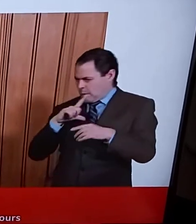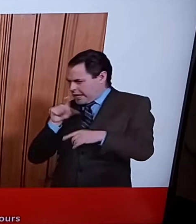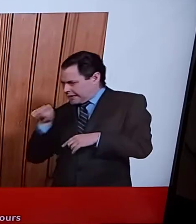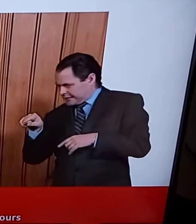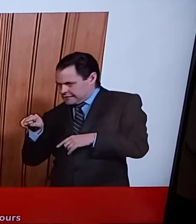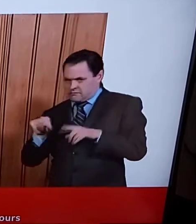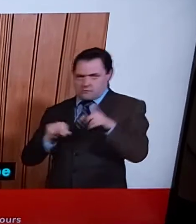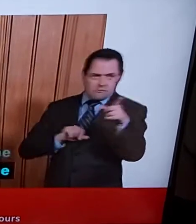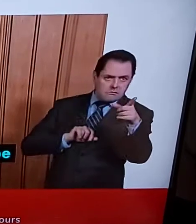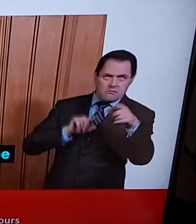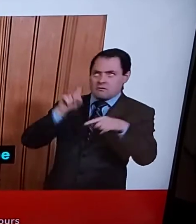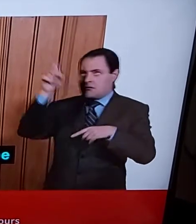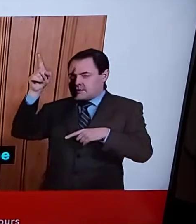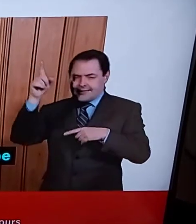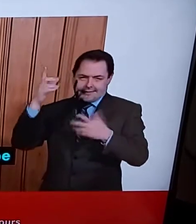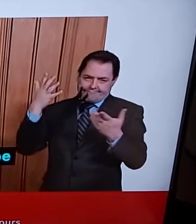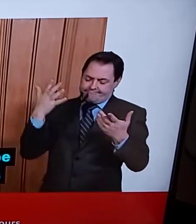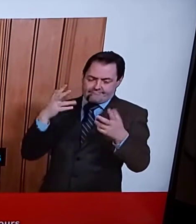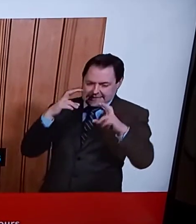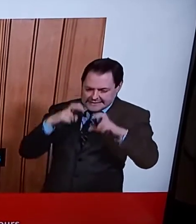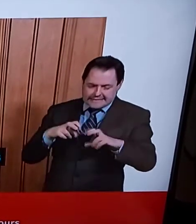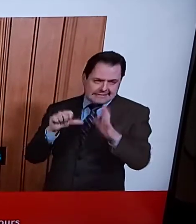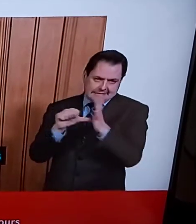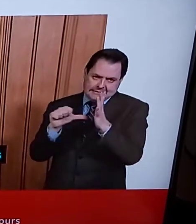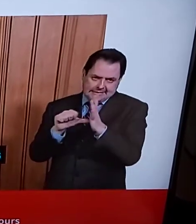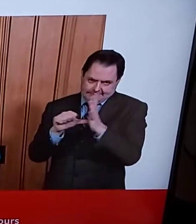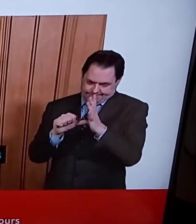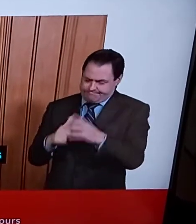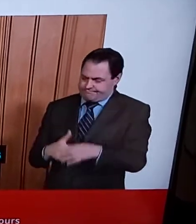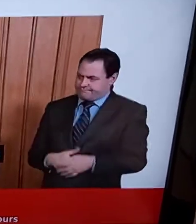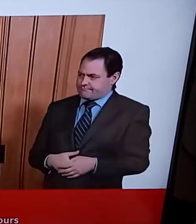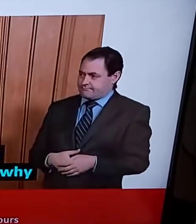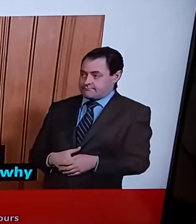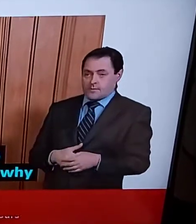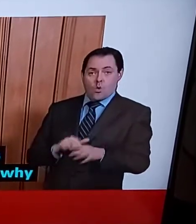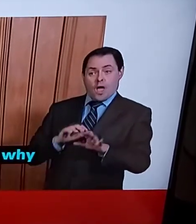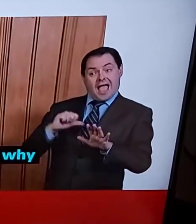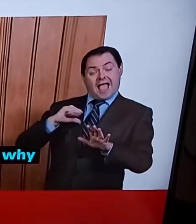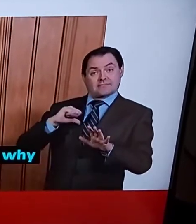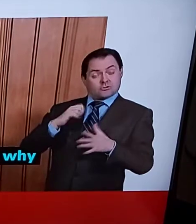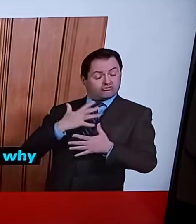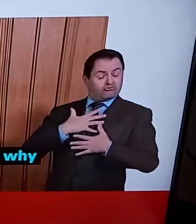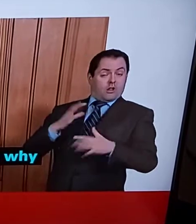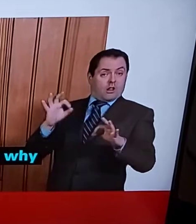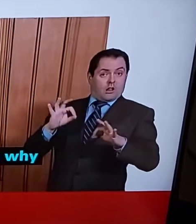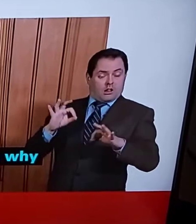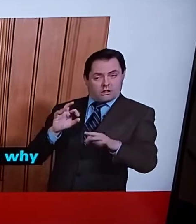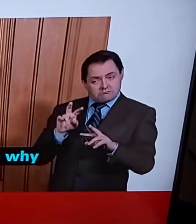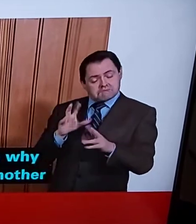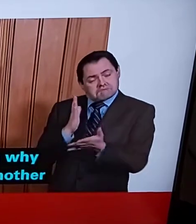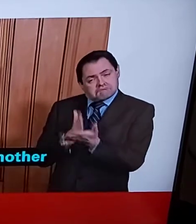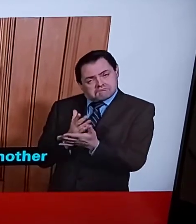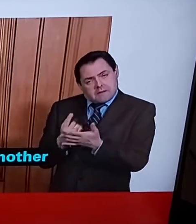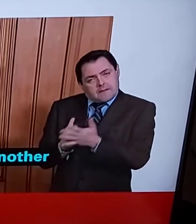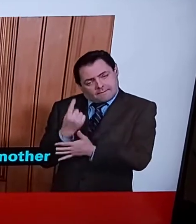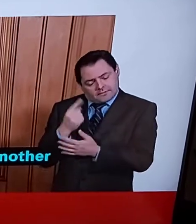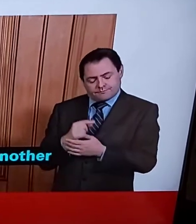particular area versus another might have a higher rate at any particular time. So not unexpected. On the infection rate per